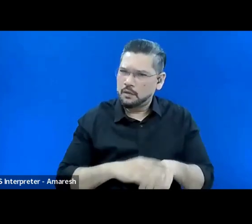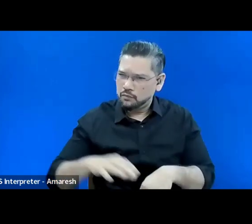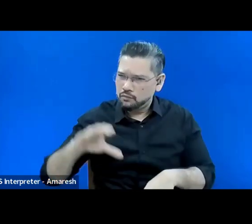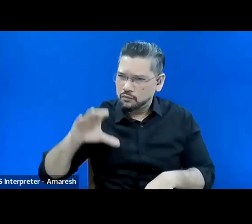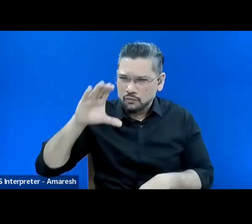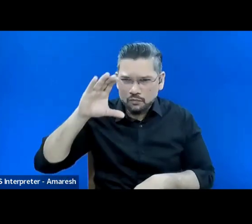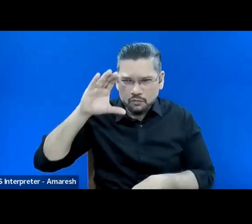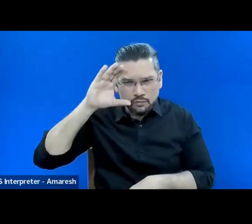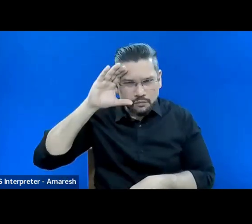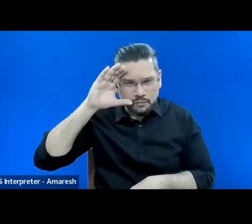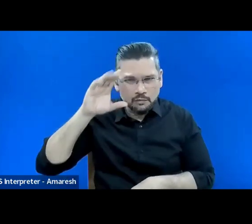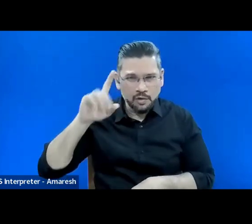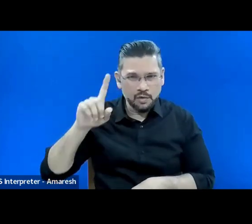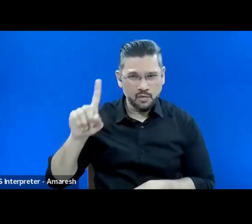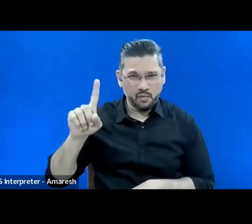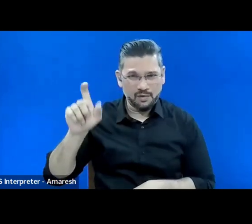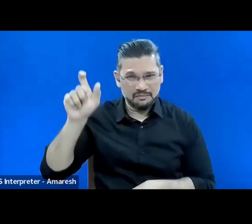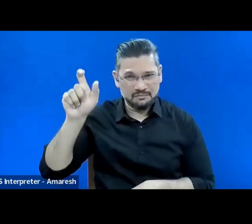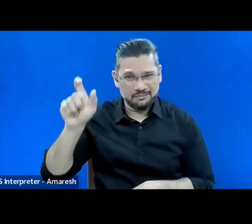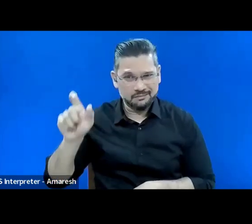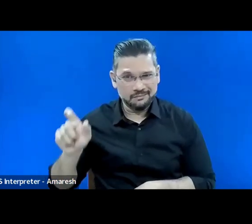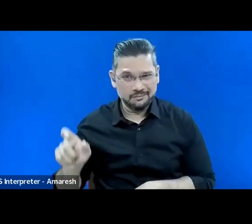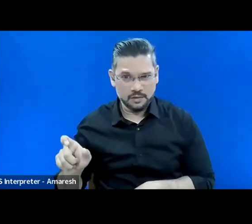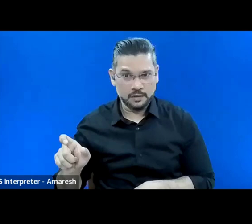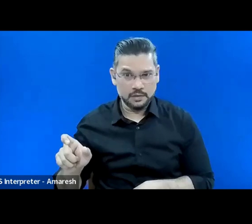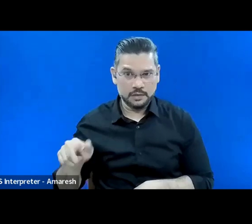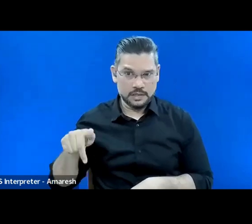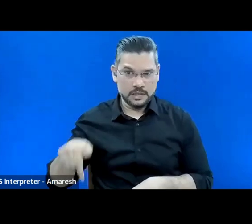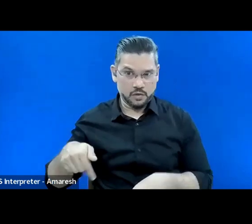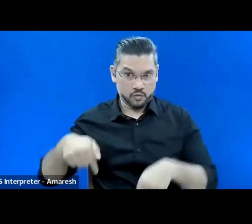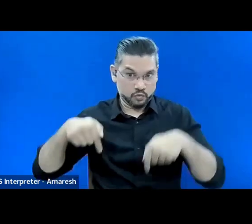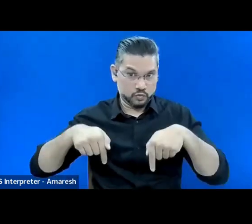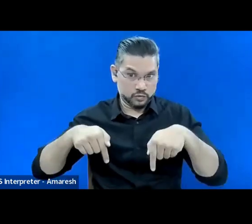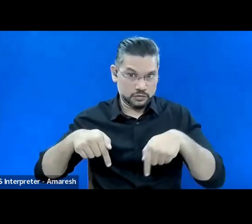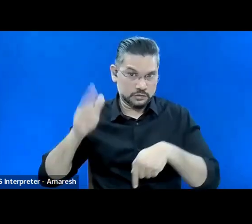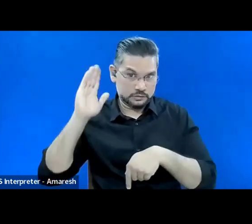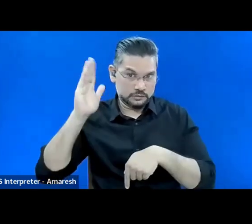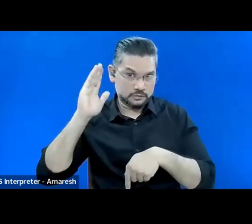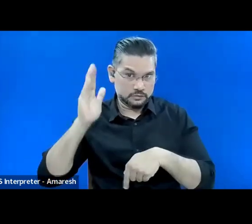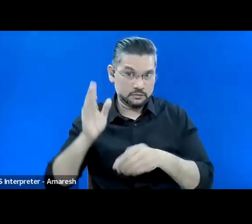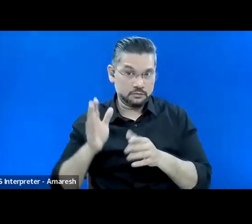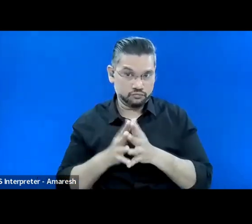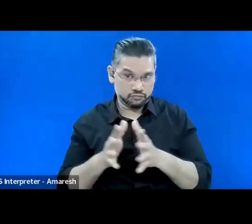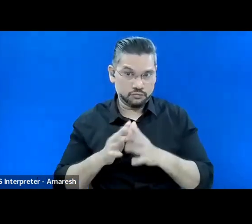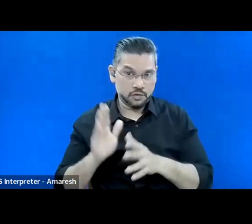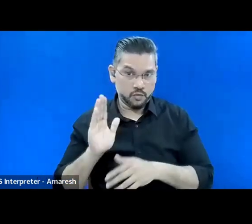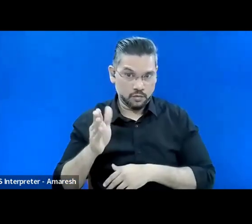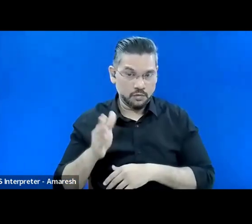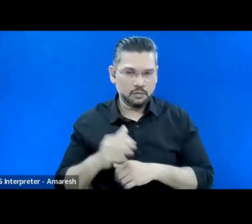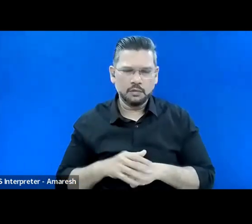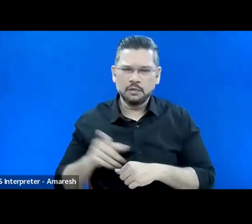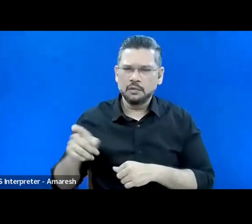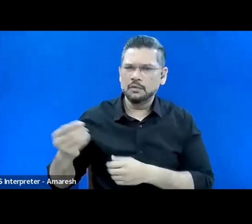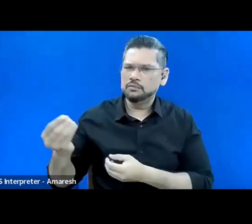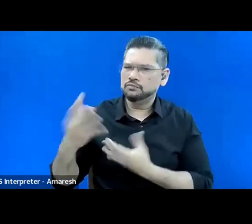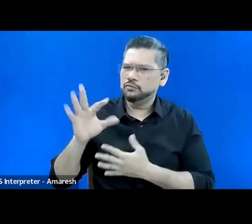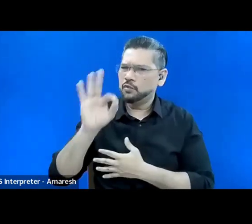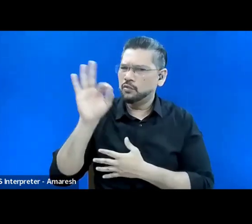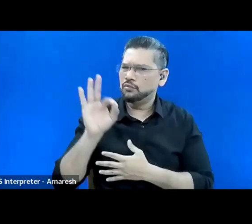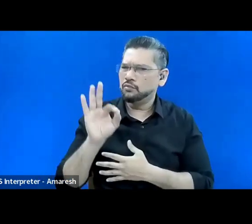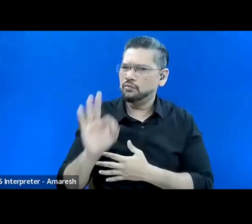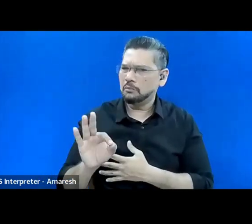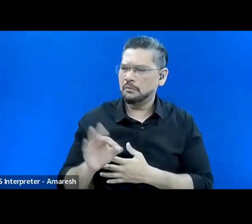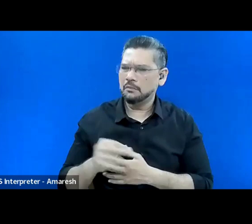one of the participants, who also now is one of the speakers, asked that, can we have a TCI